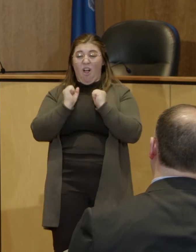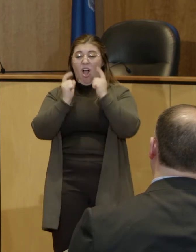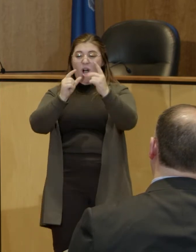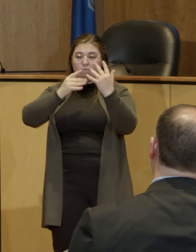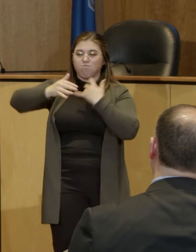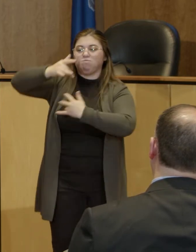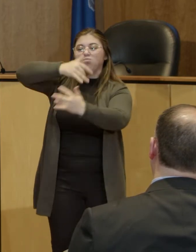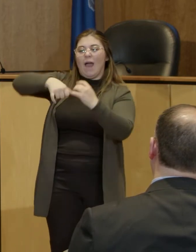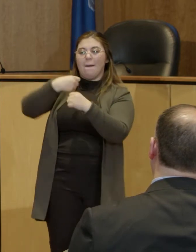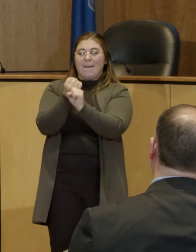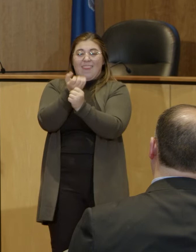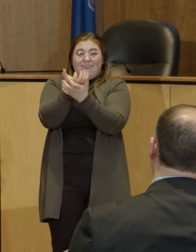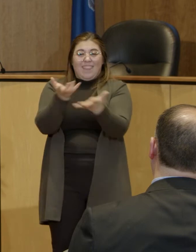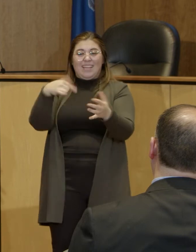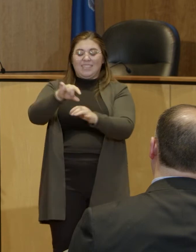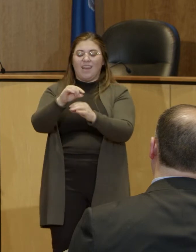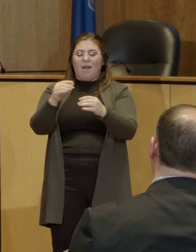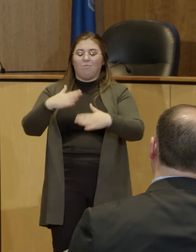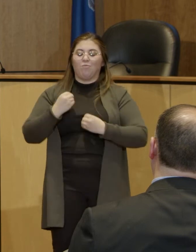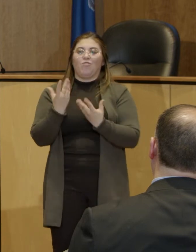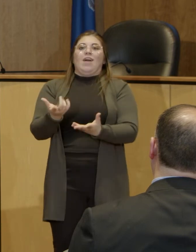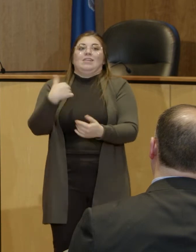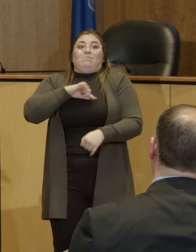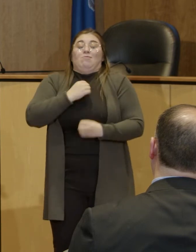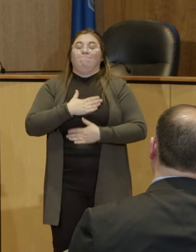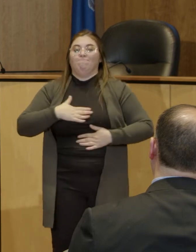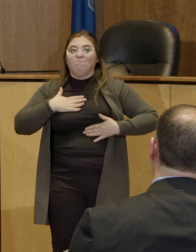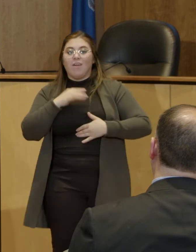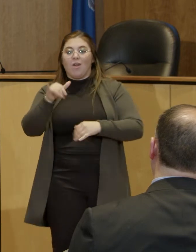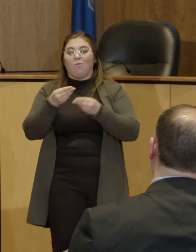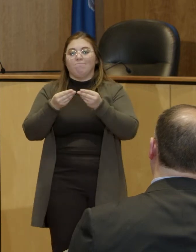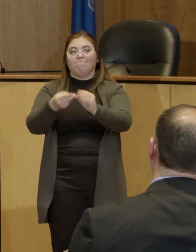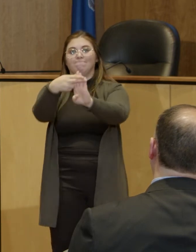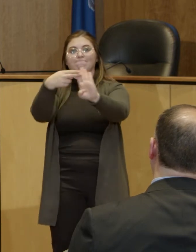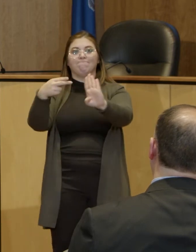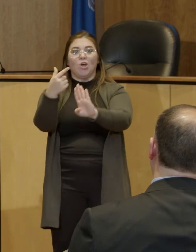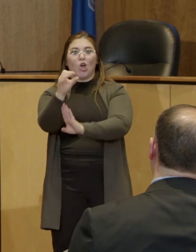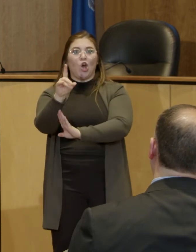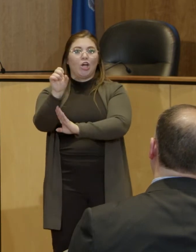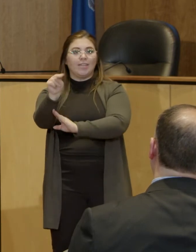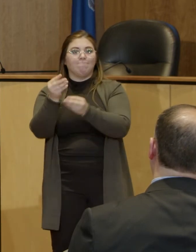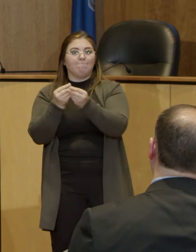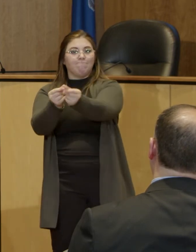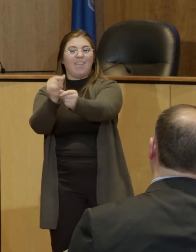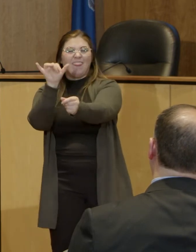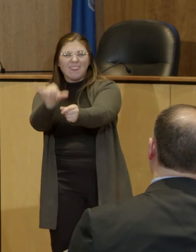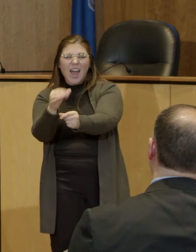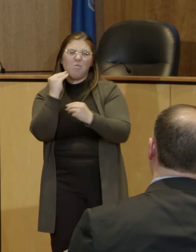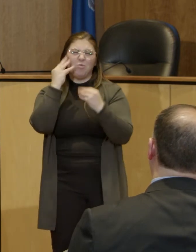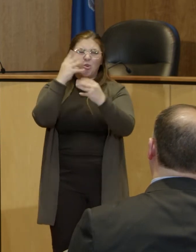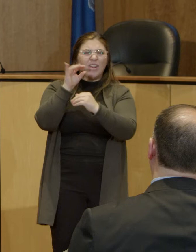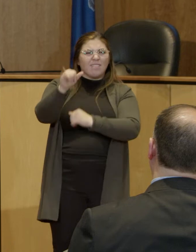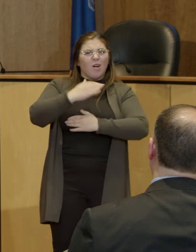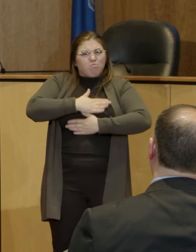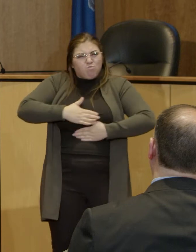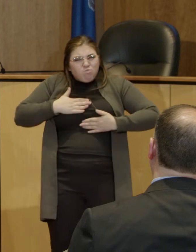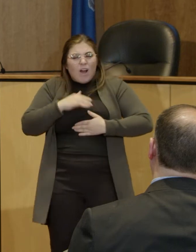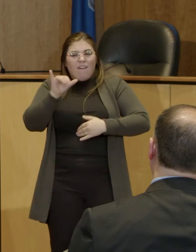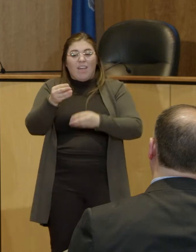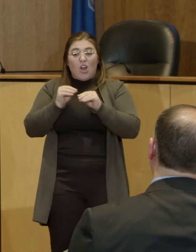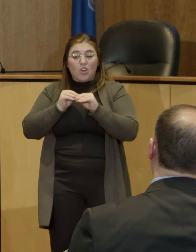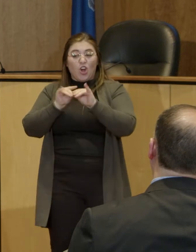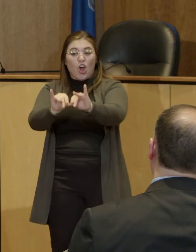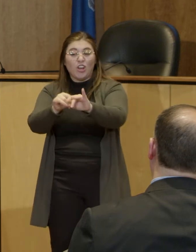they make the thing that brings me joy and that we call a garden. For me, the beauty and appreciation of that